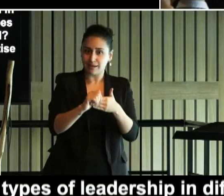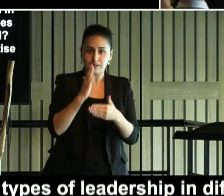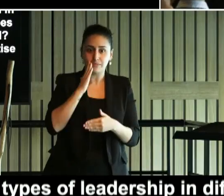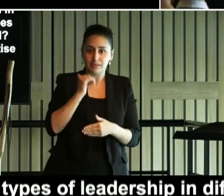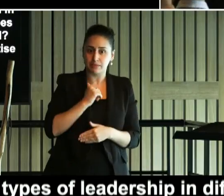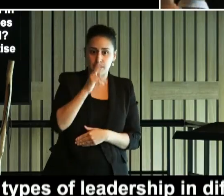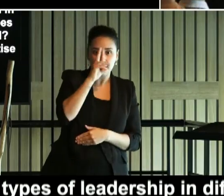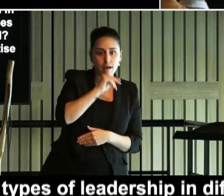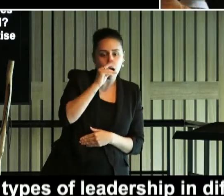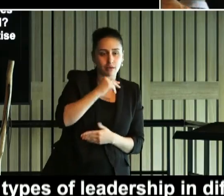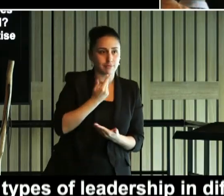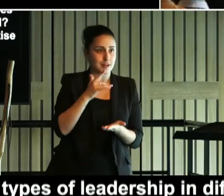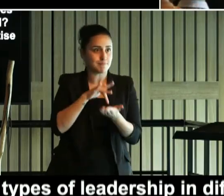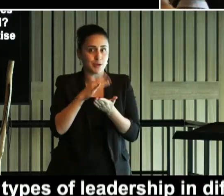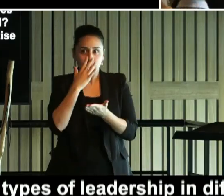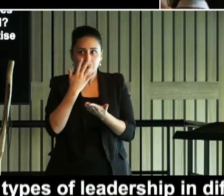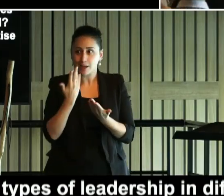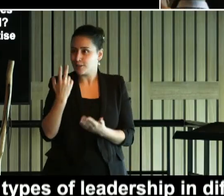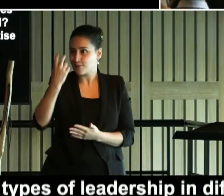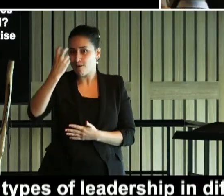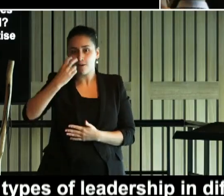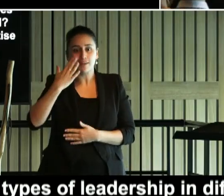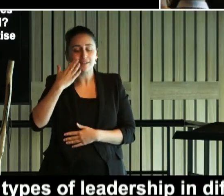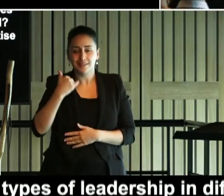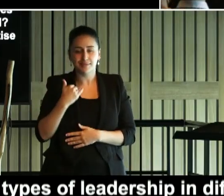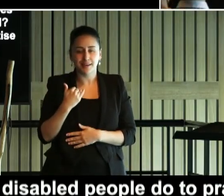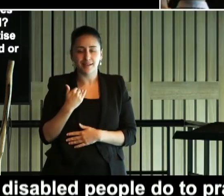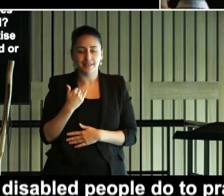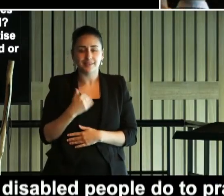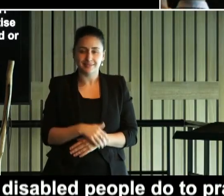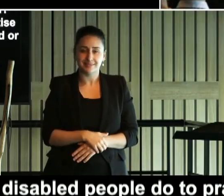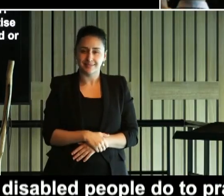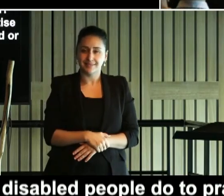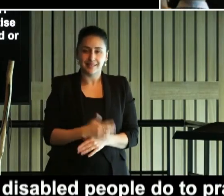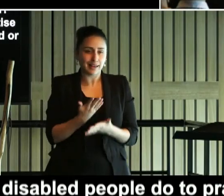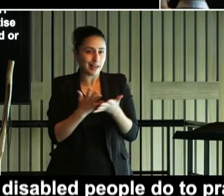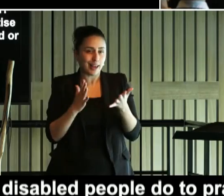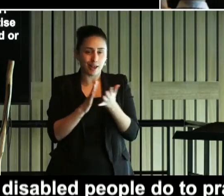young, middle-aged or older?